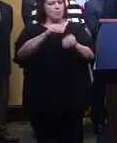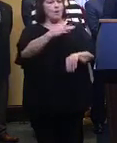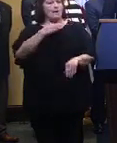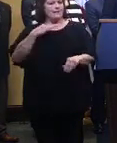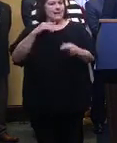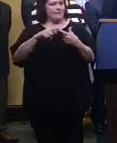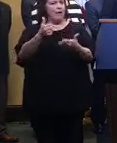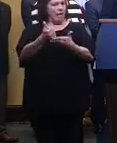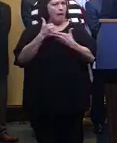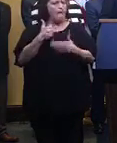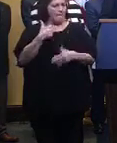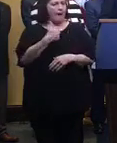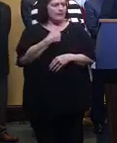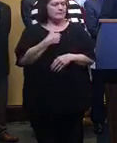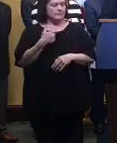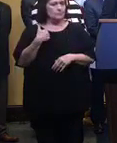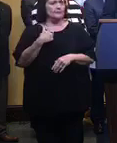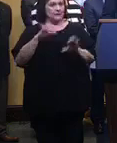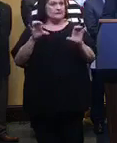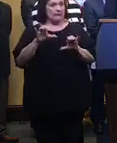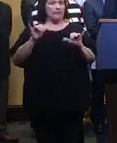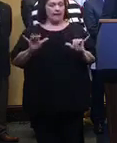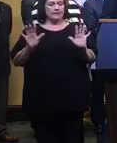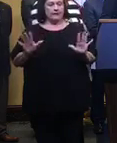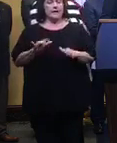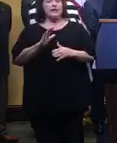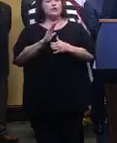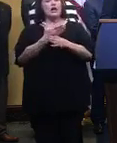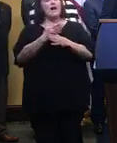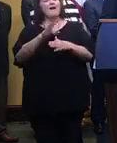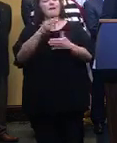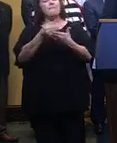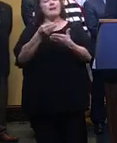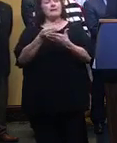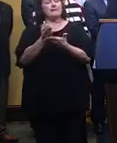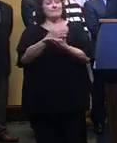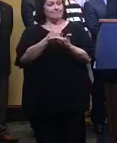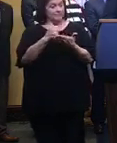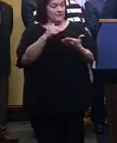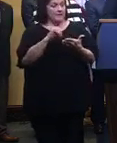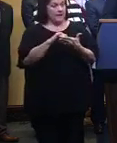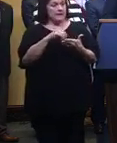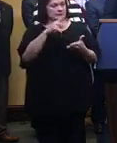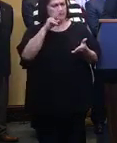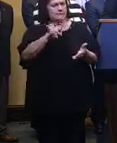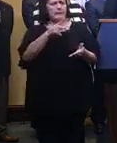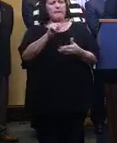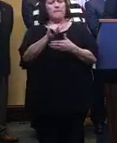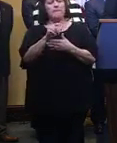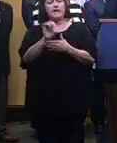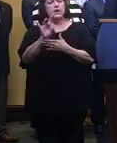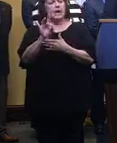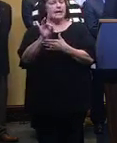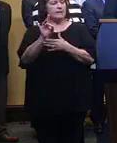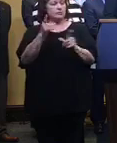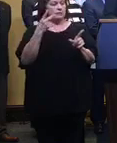we got it, thank God. The fair share funds. We're also looking at, there's a list there on page 8 about all of